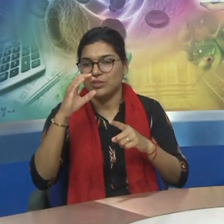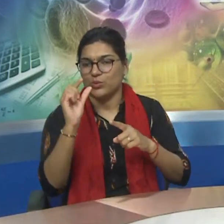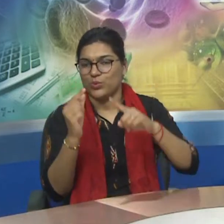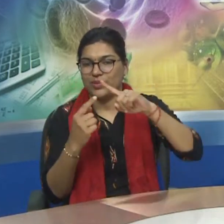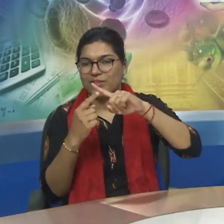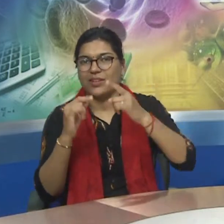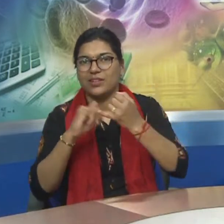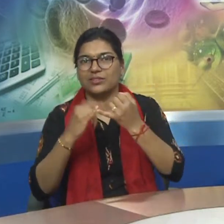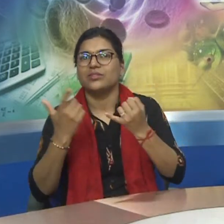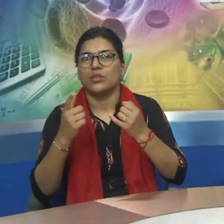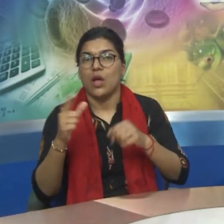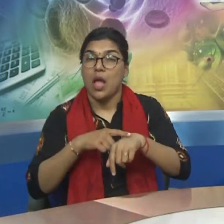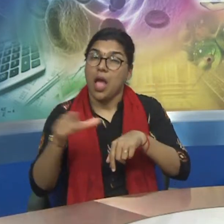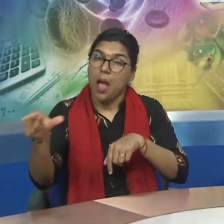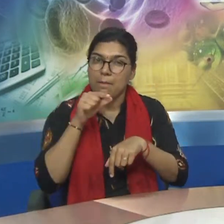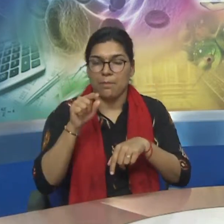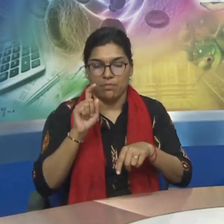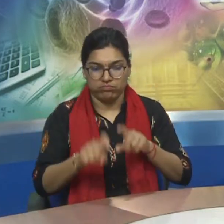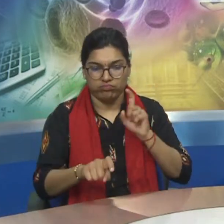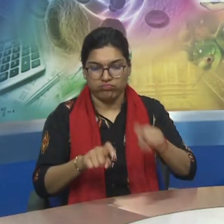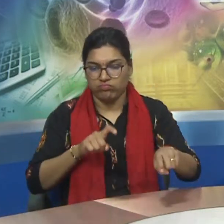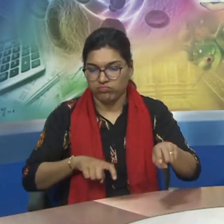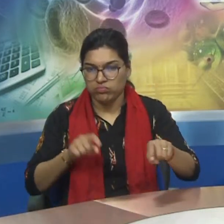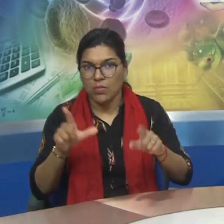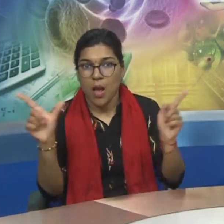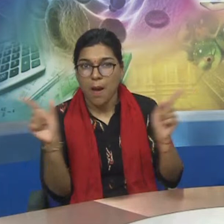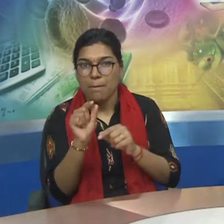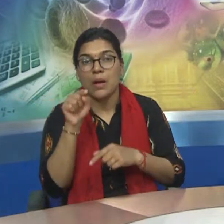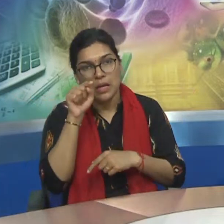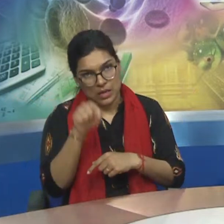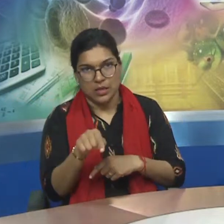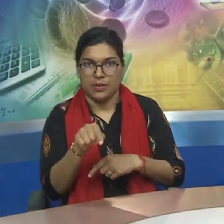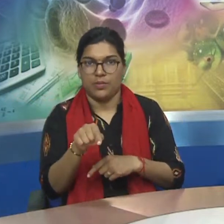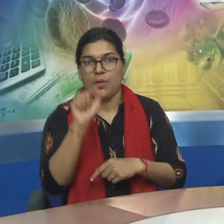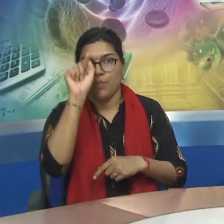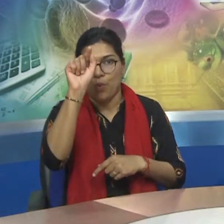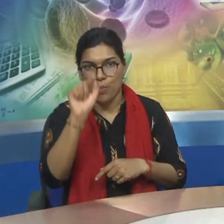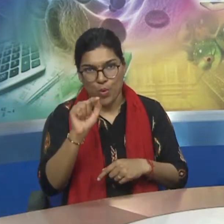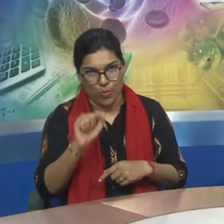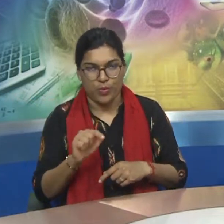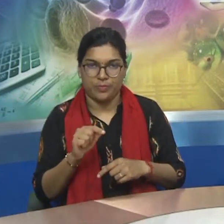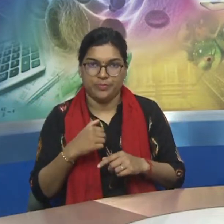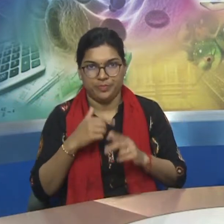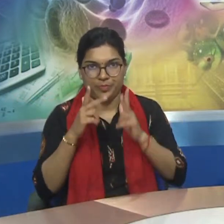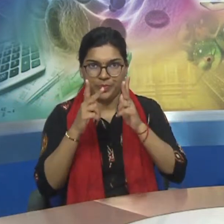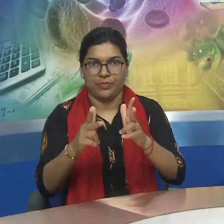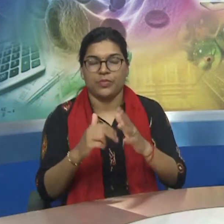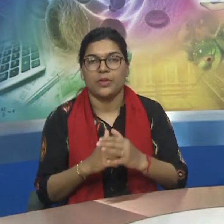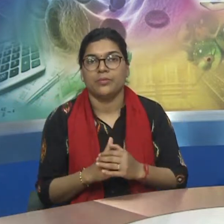We call these as shortcut keys because it saves our time.